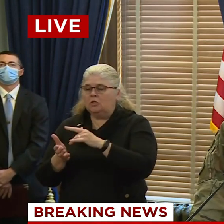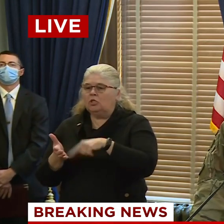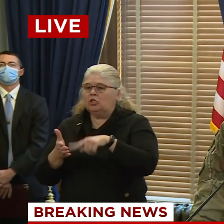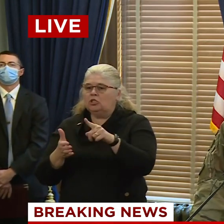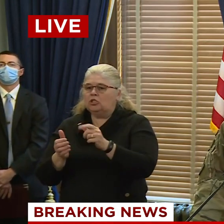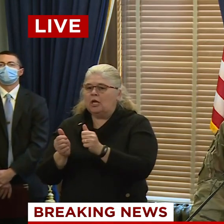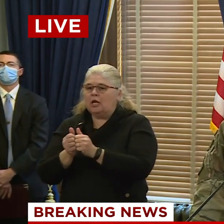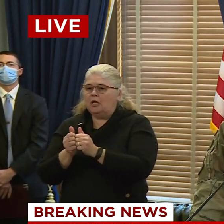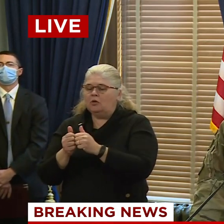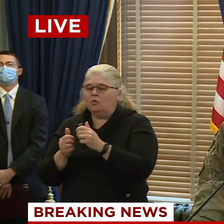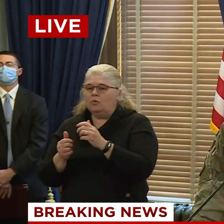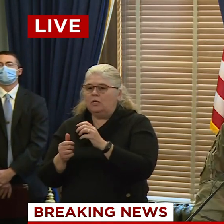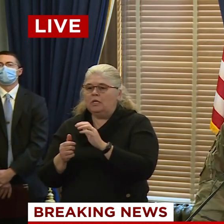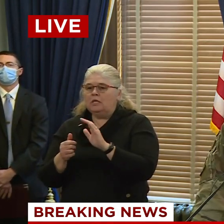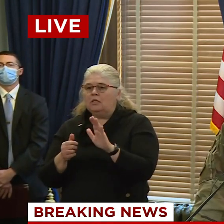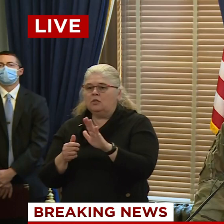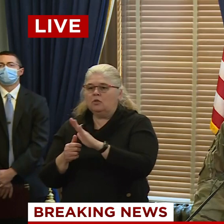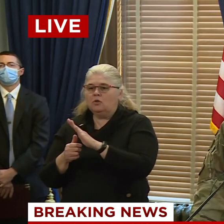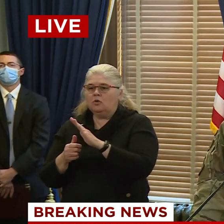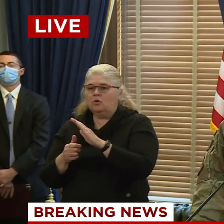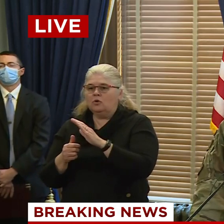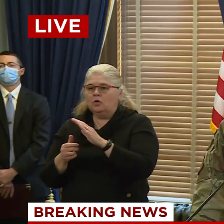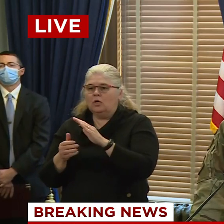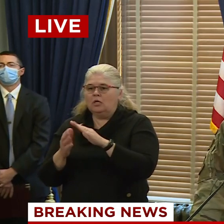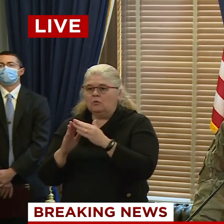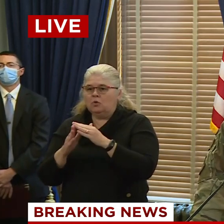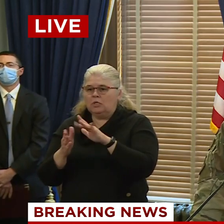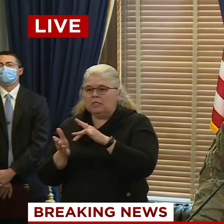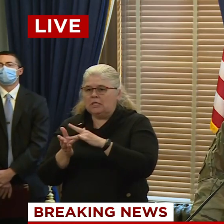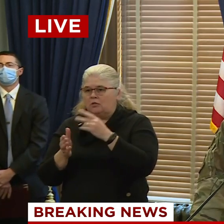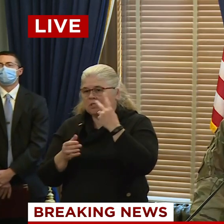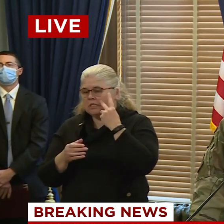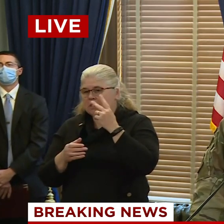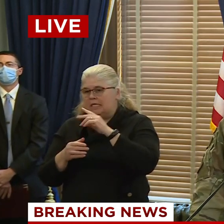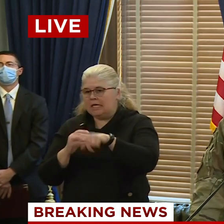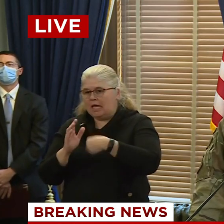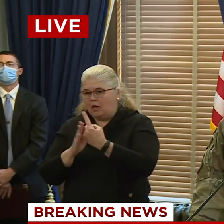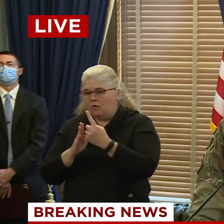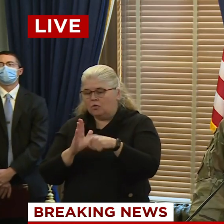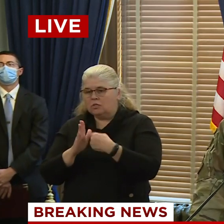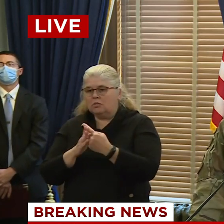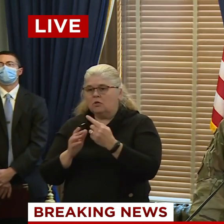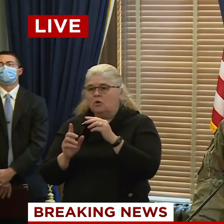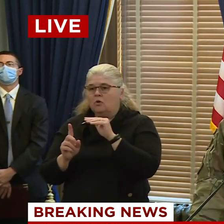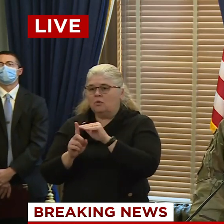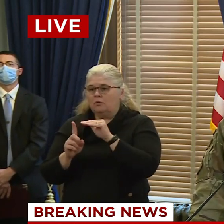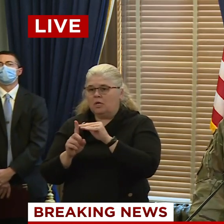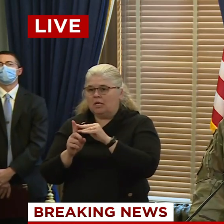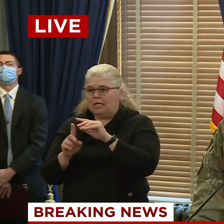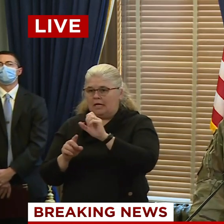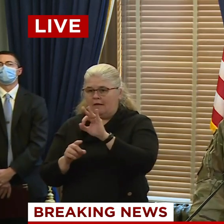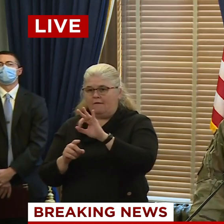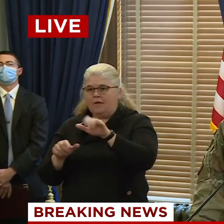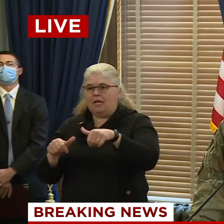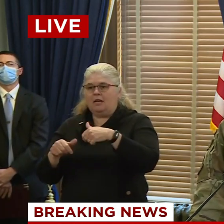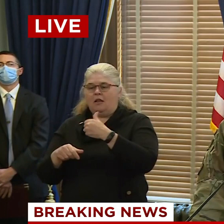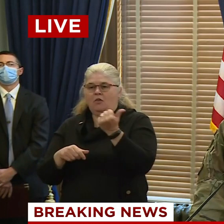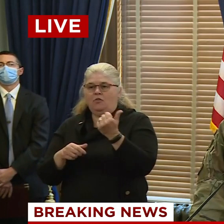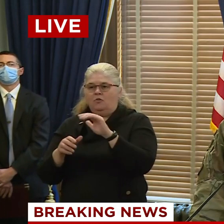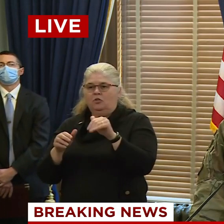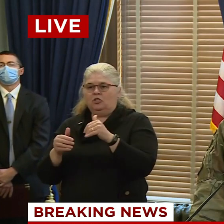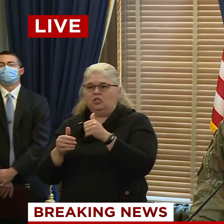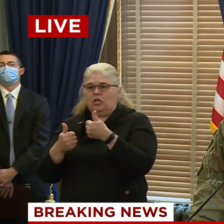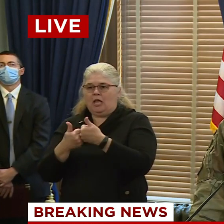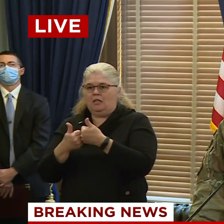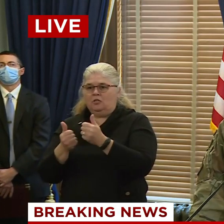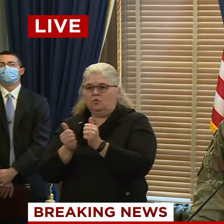see what the operating hours are and see if they are available. A reminder of yet another challenge with extreme